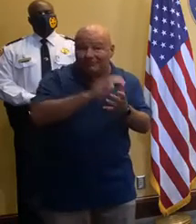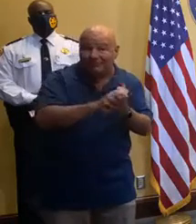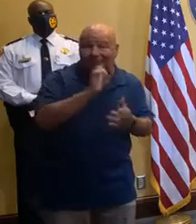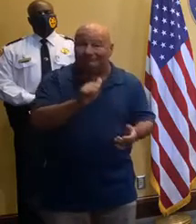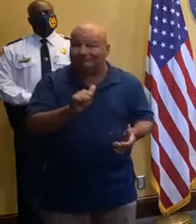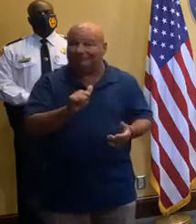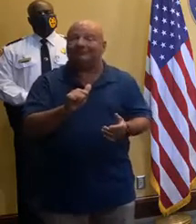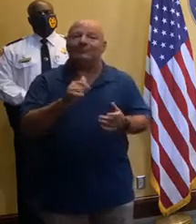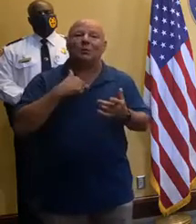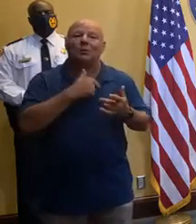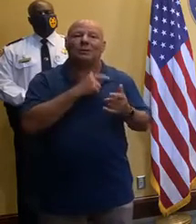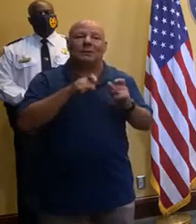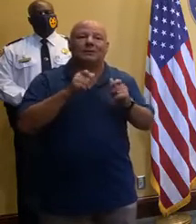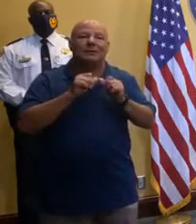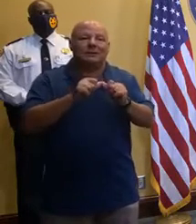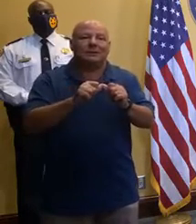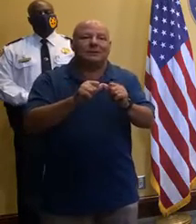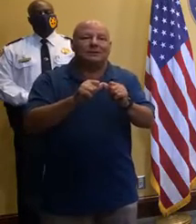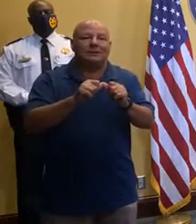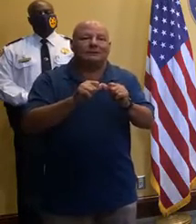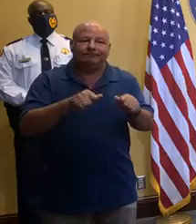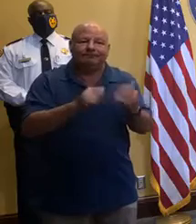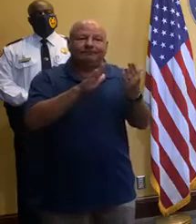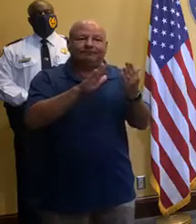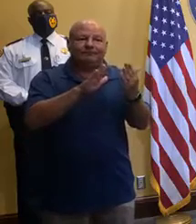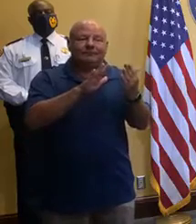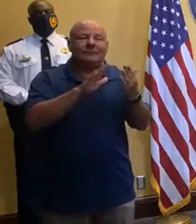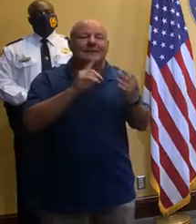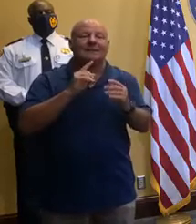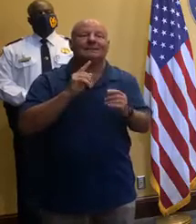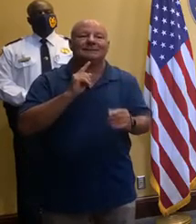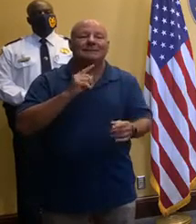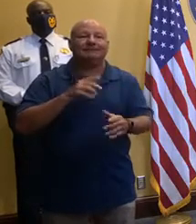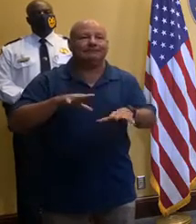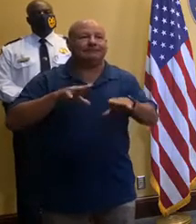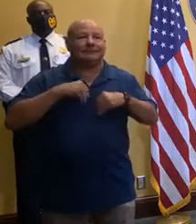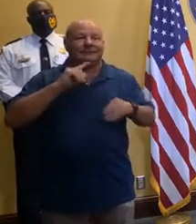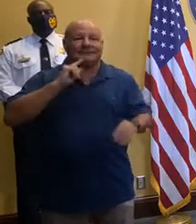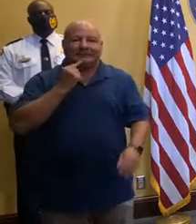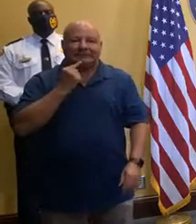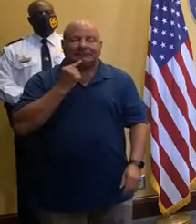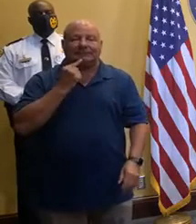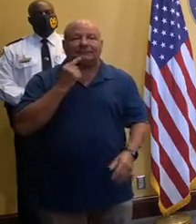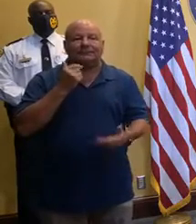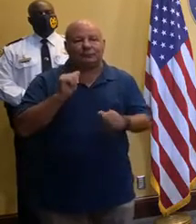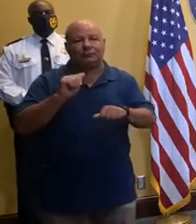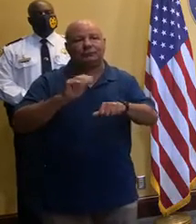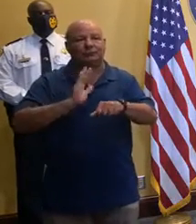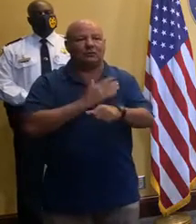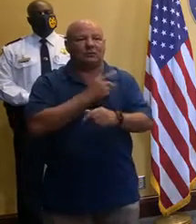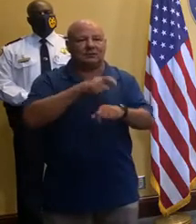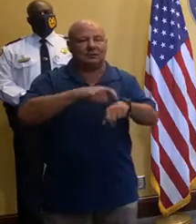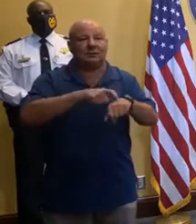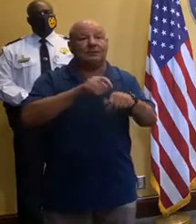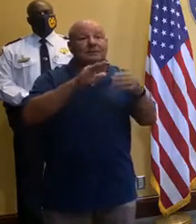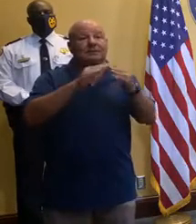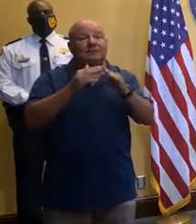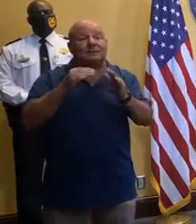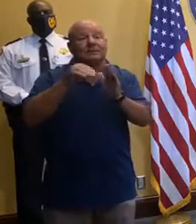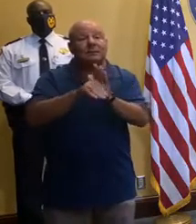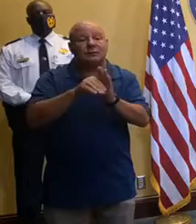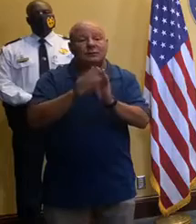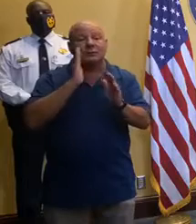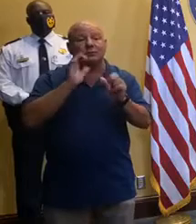to continue to address and take very seriously during our time. And so the city of New Orleans will